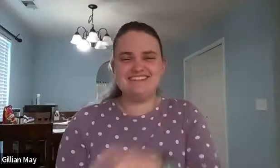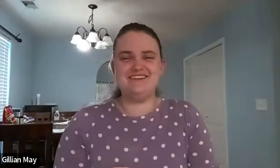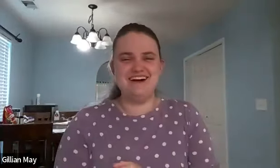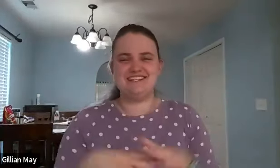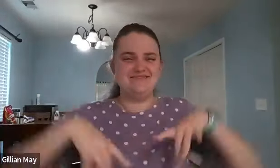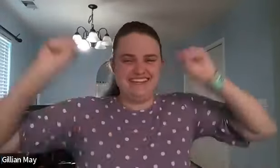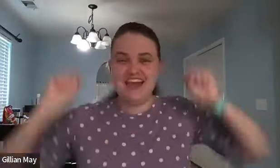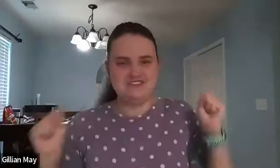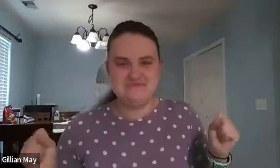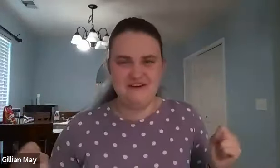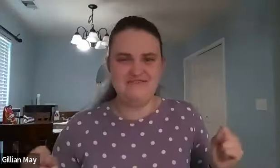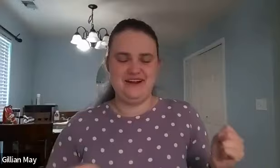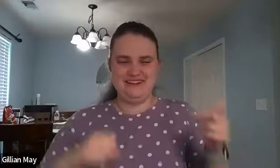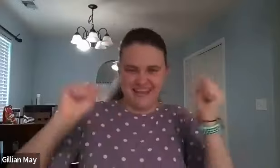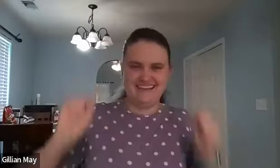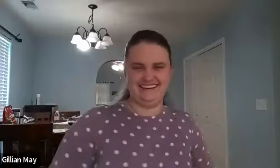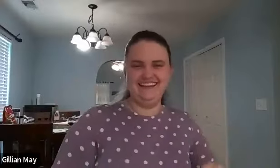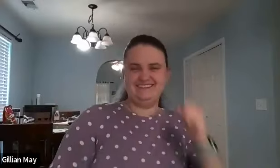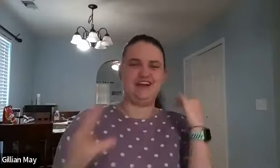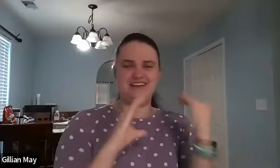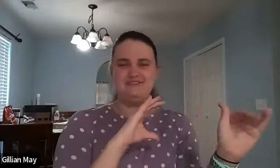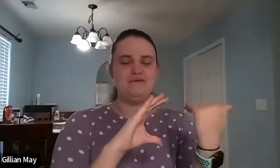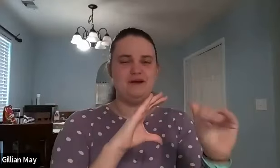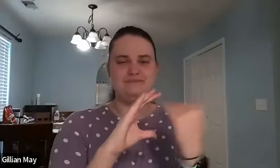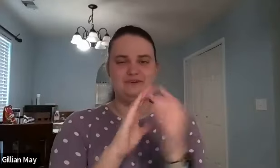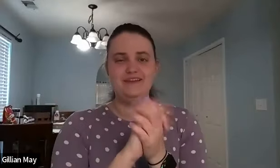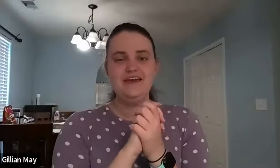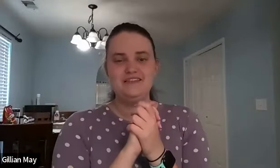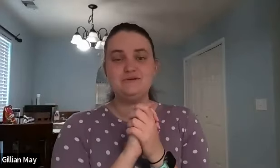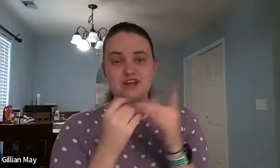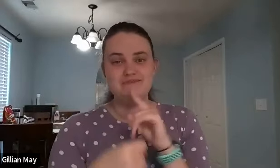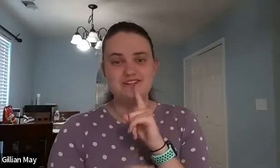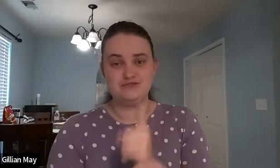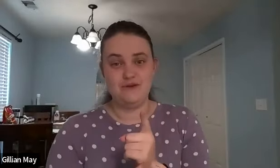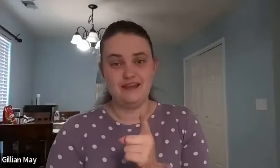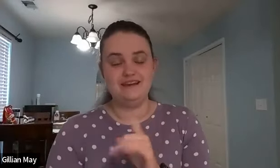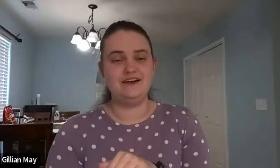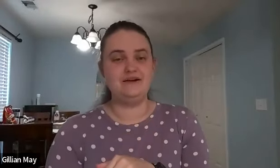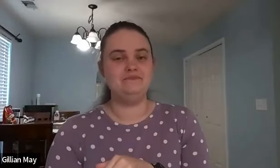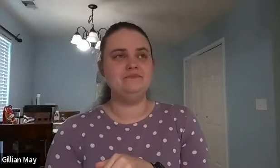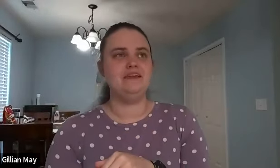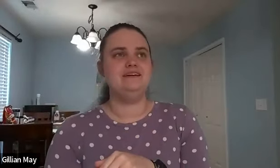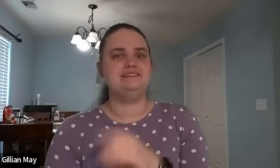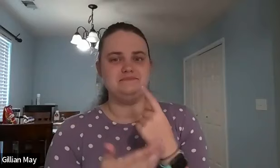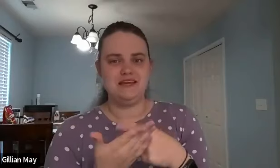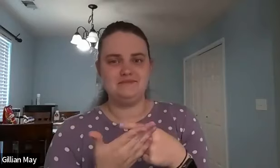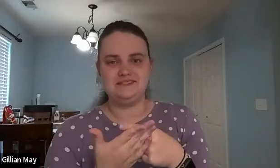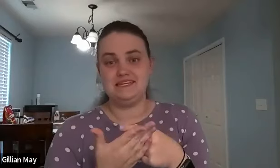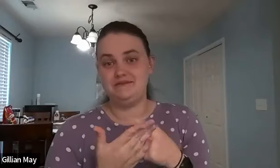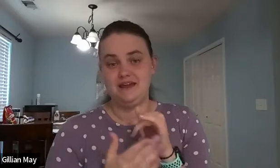so much. I'm like, yeah, you go for it. You take it. You get what I'm doing. That's what I'm trying to make sure it's right. Sometimes it's not